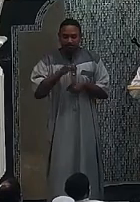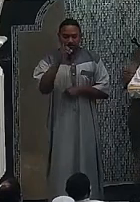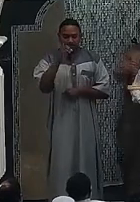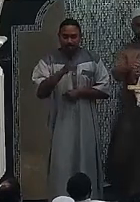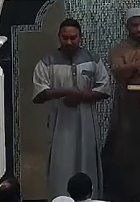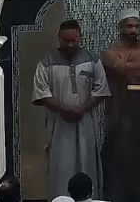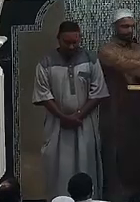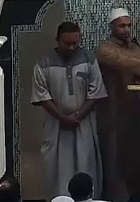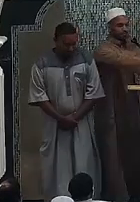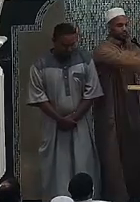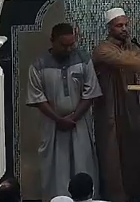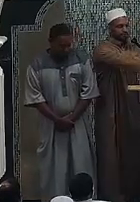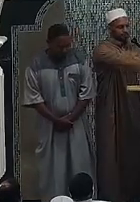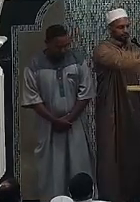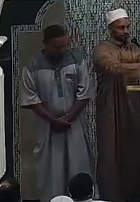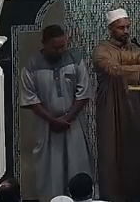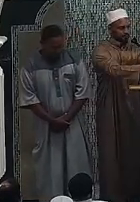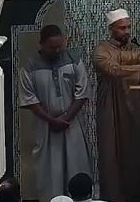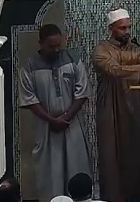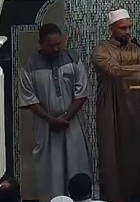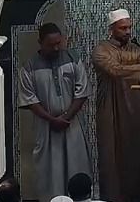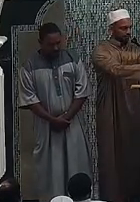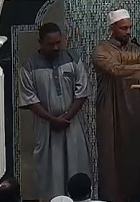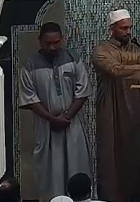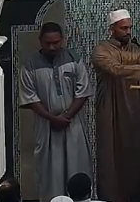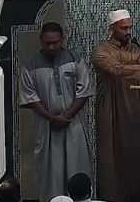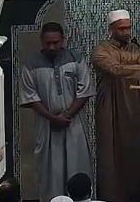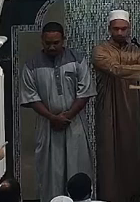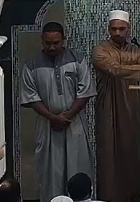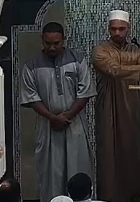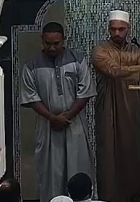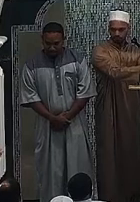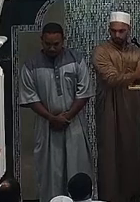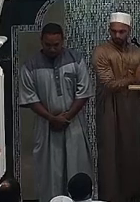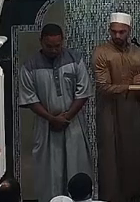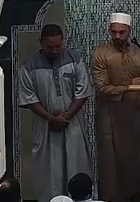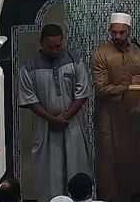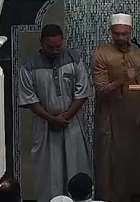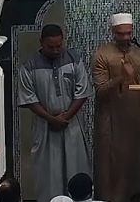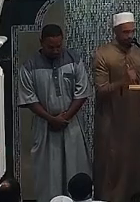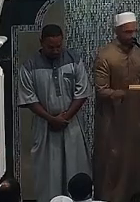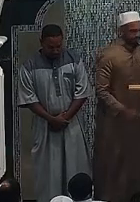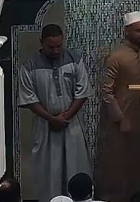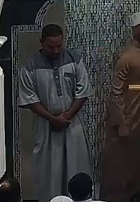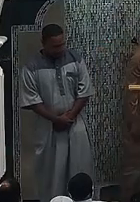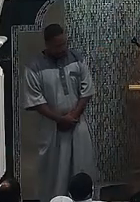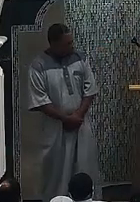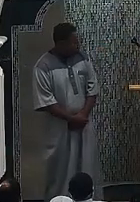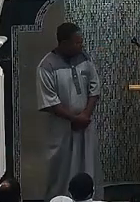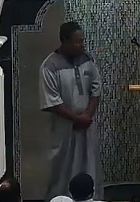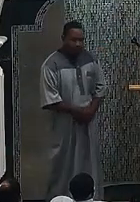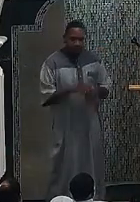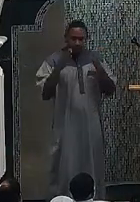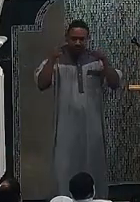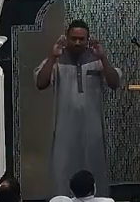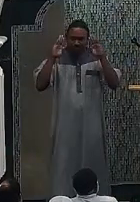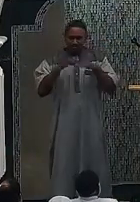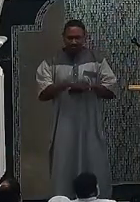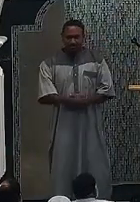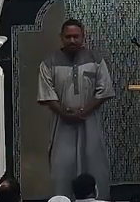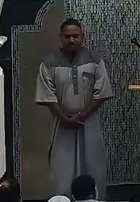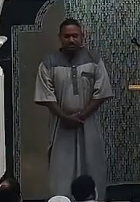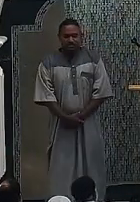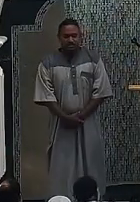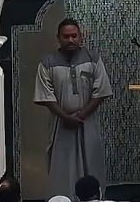Muhammadin sallallahu alayhi wa sallam. Wa ala alihi wa ashabi ajma'in. Rabbi shrahli sadri wa yassirli